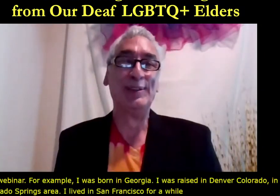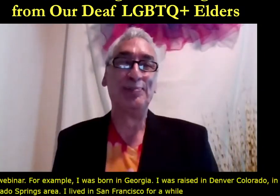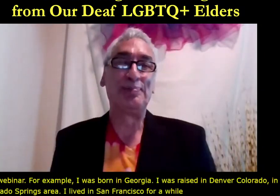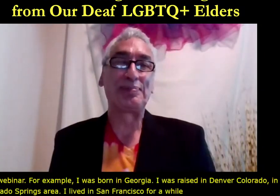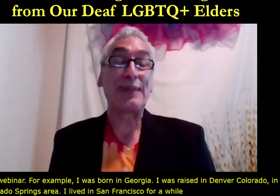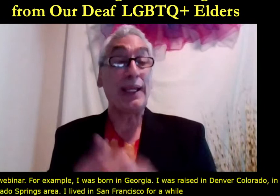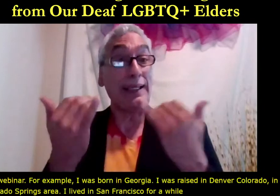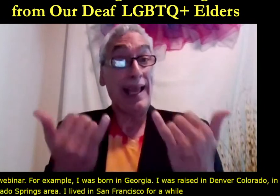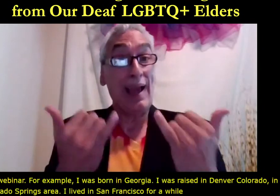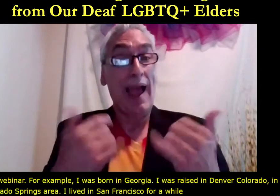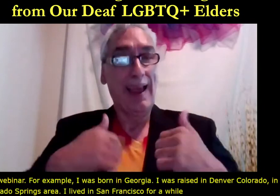i've also lived in l.a